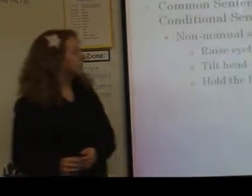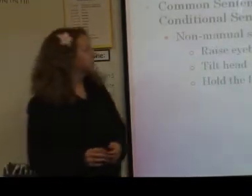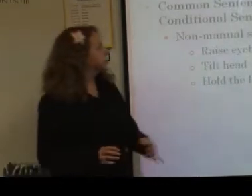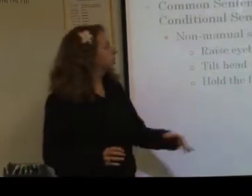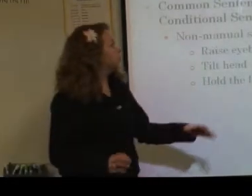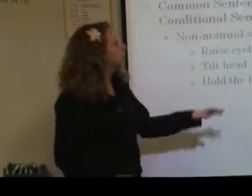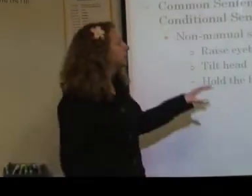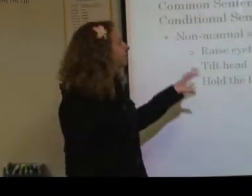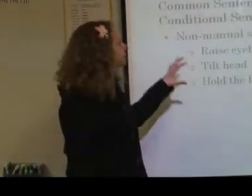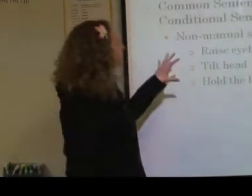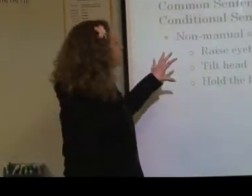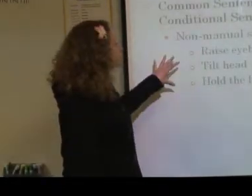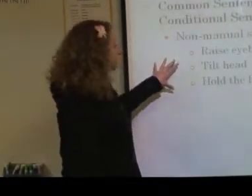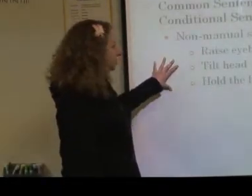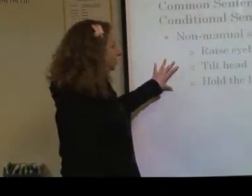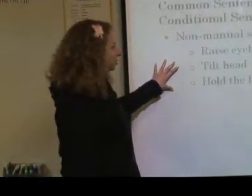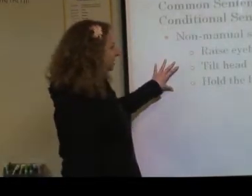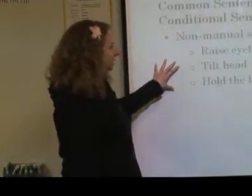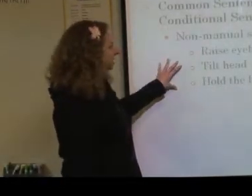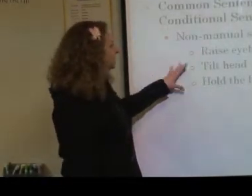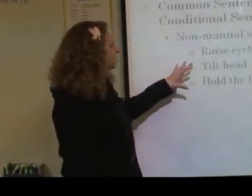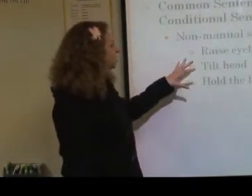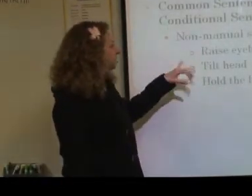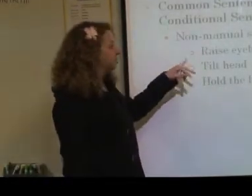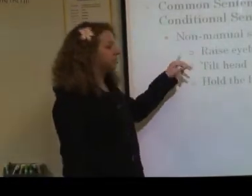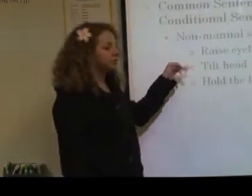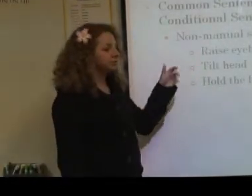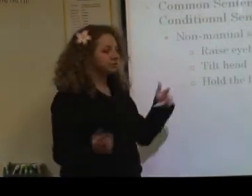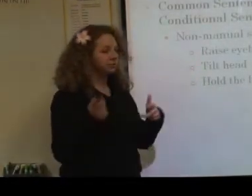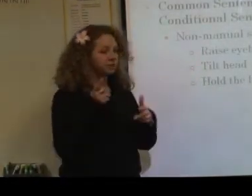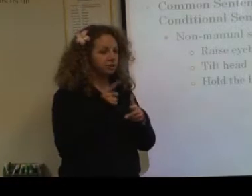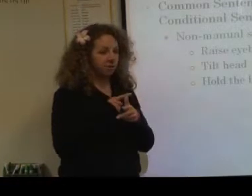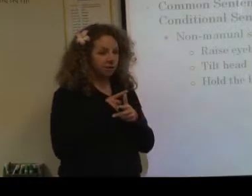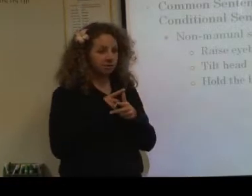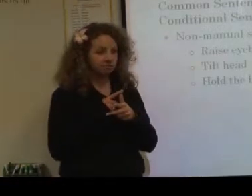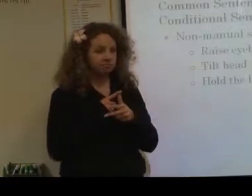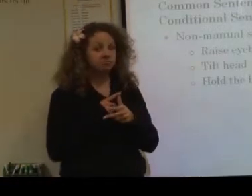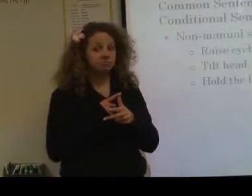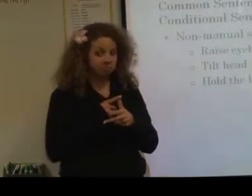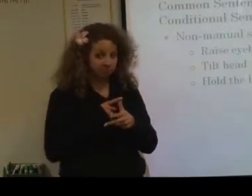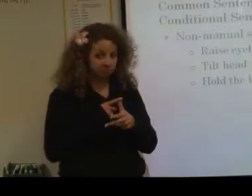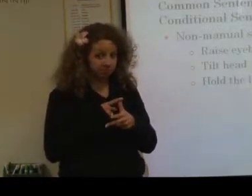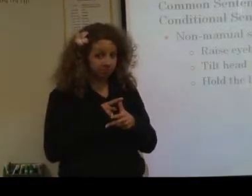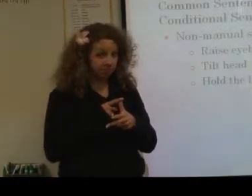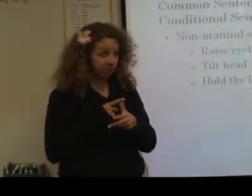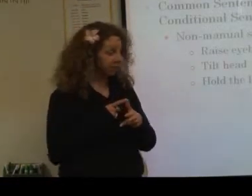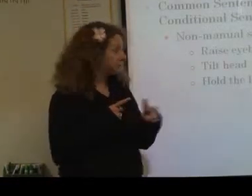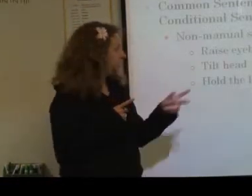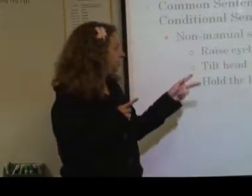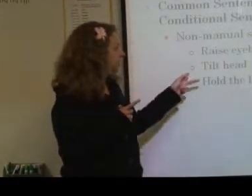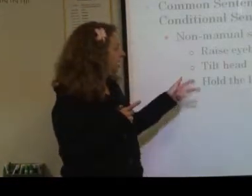Okay, so whenever you are doing a conditional sentence, then you're going to first raise your eyebrows. You're going to tilt your